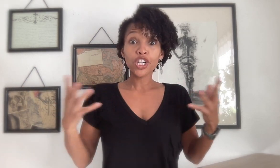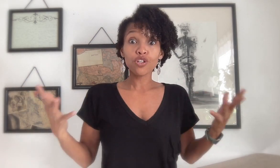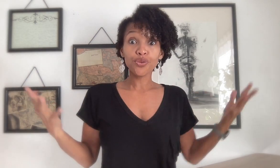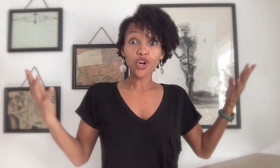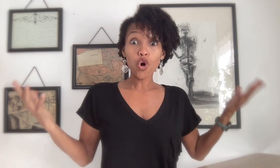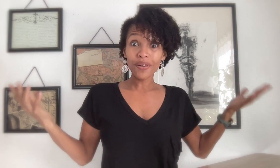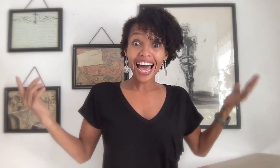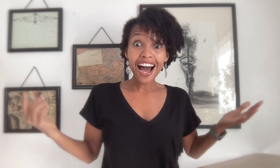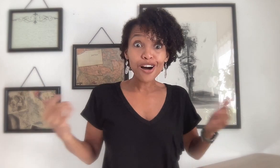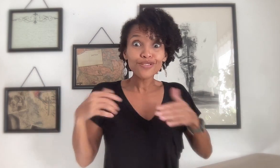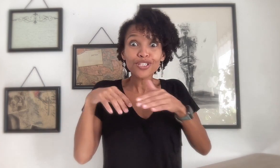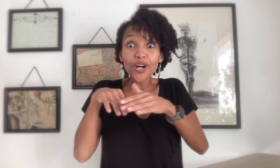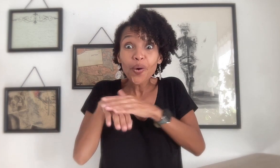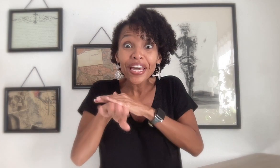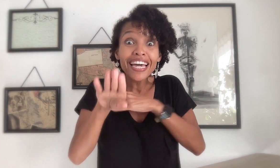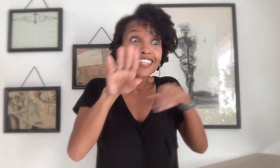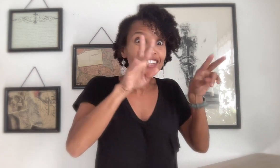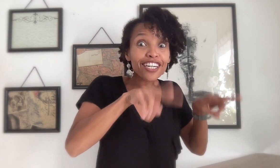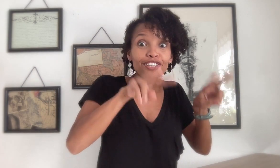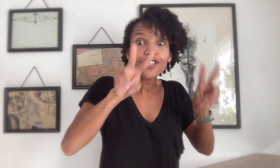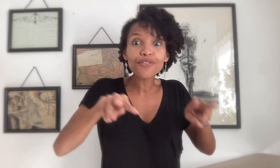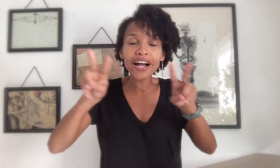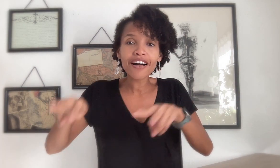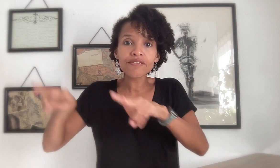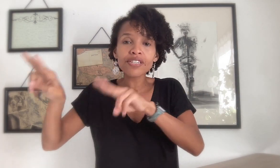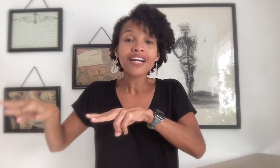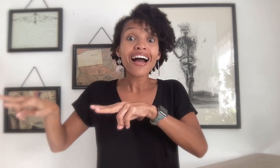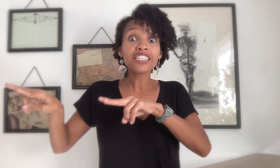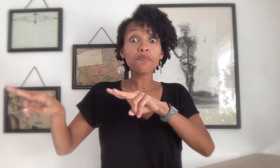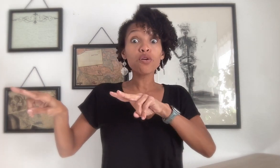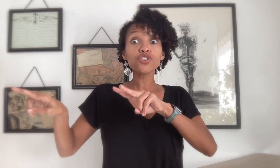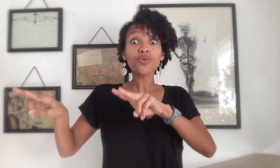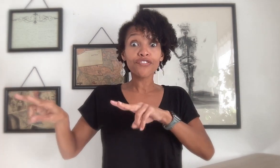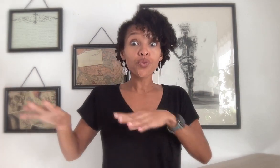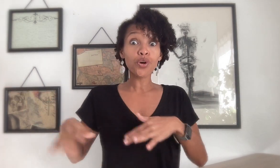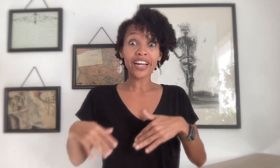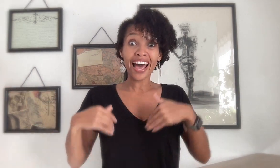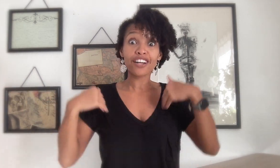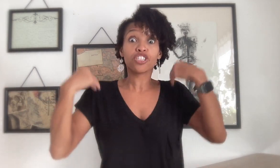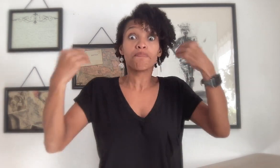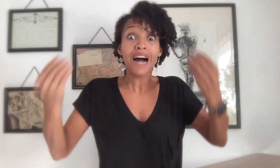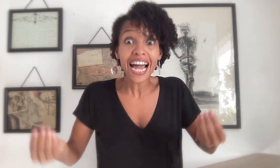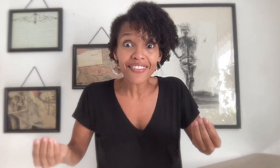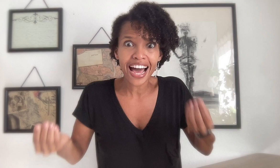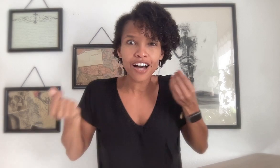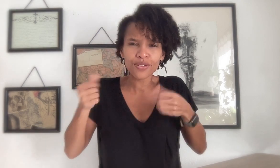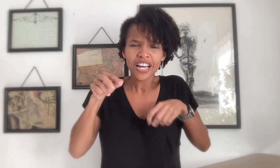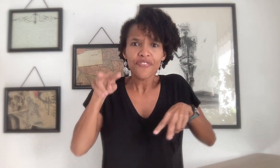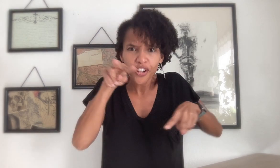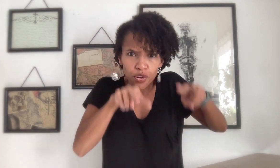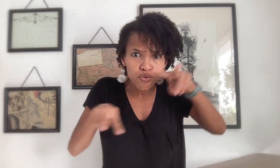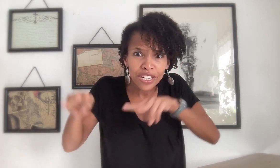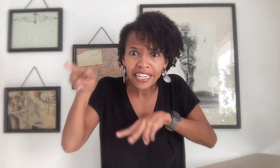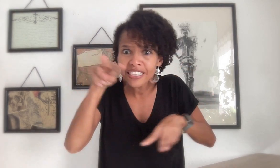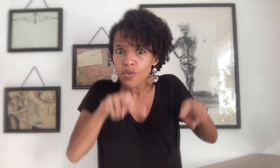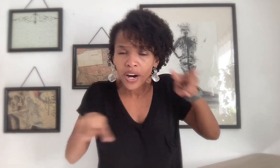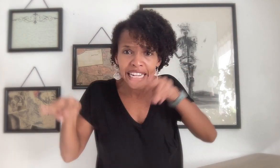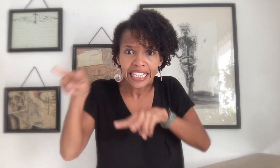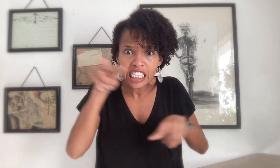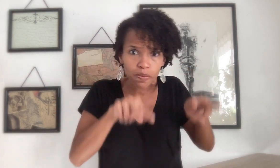an open house and go in and take a look around, as opposed to if you were going to actually buy the house, then you'd really want to inspect